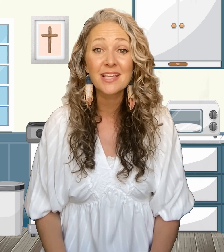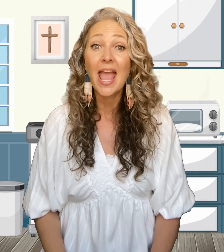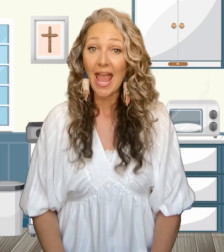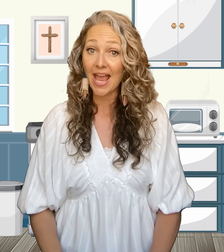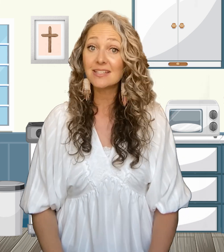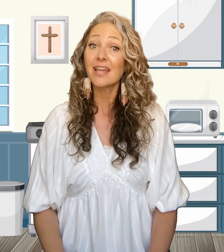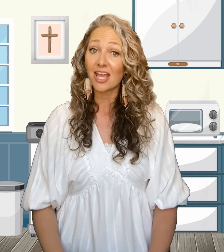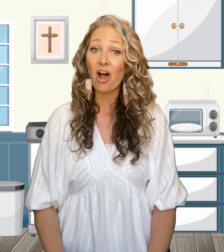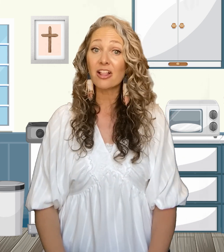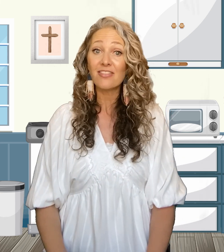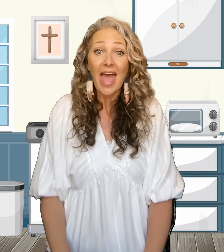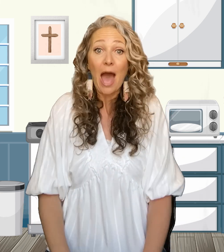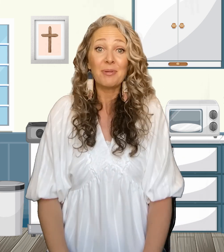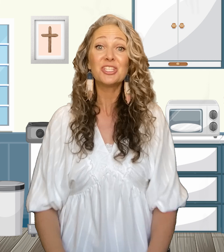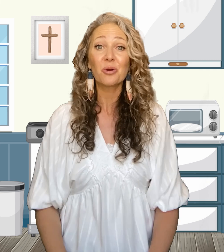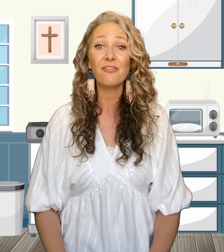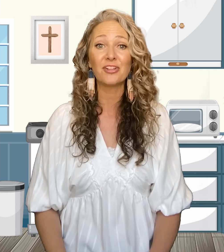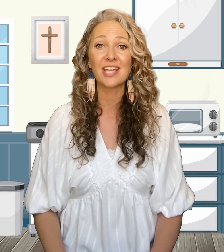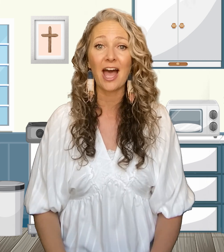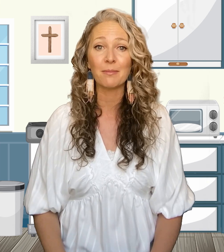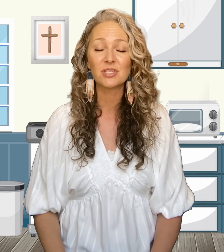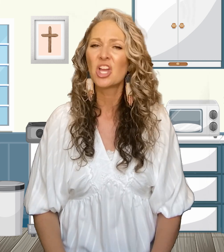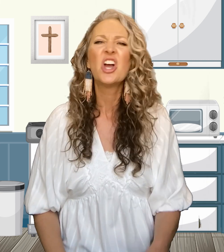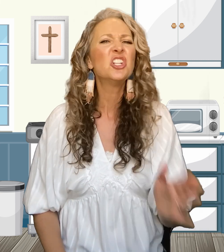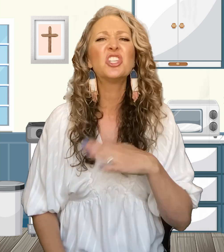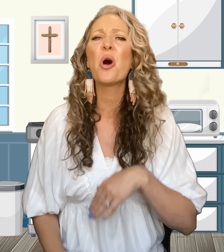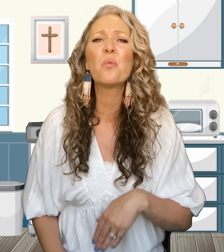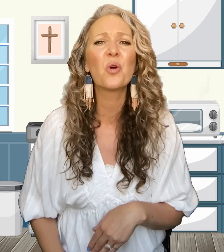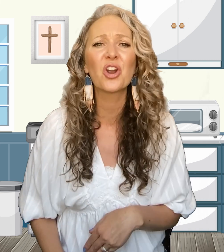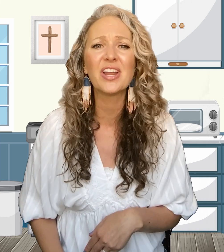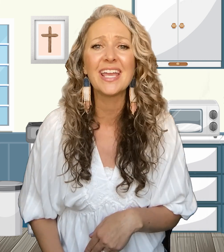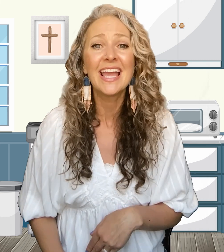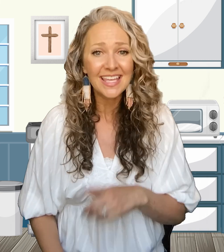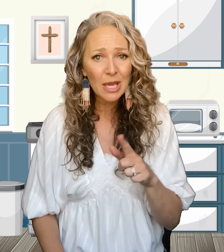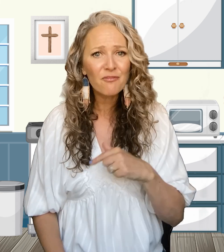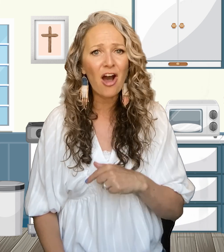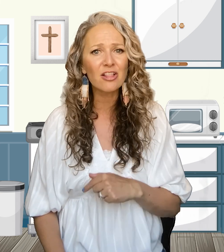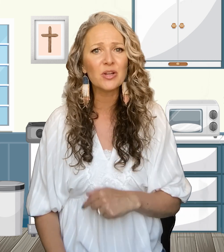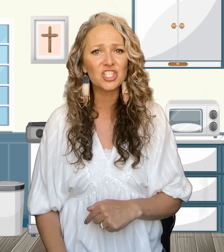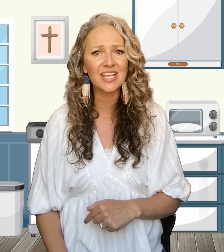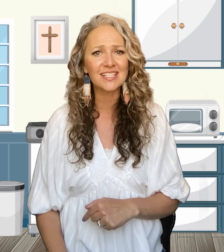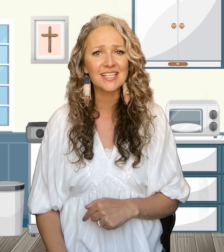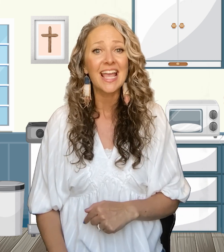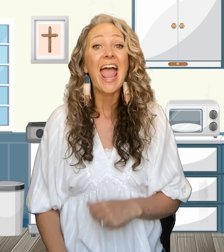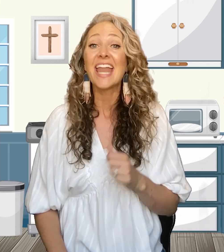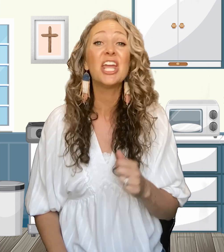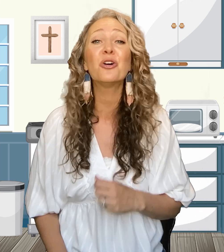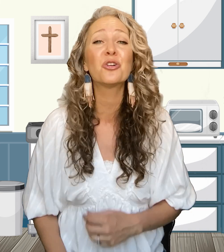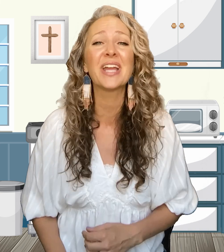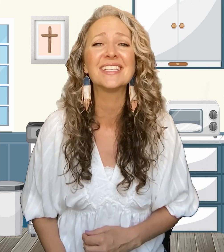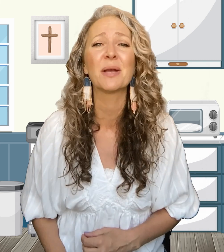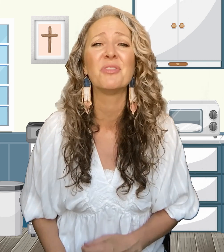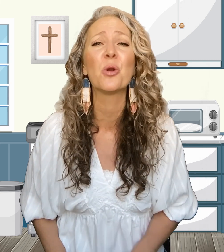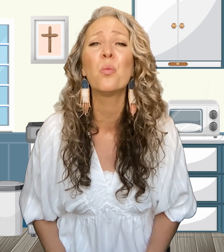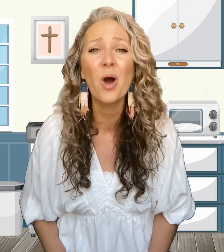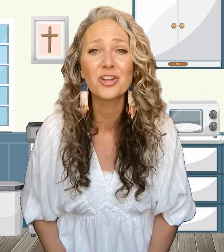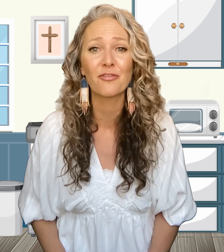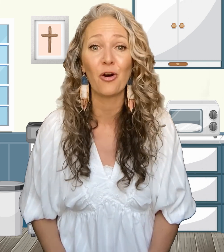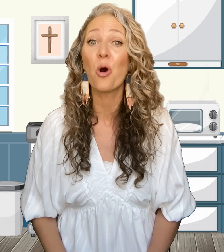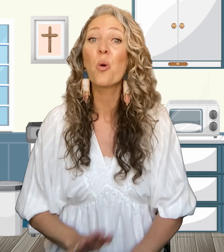and in all of the happy, joyful times. Don't worry, keep following Jesus and he'll create something wonderful with